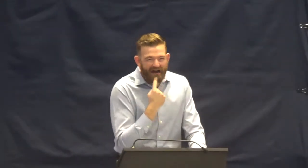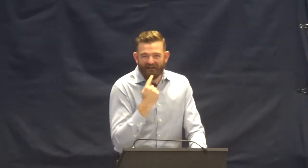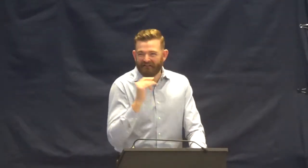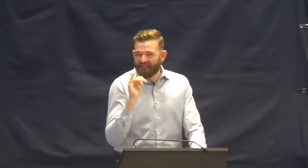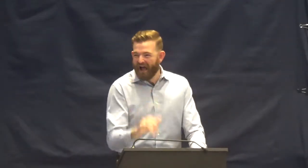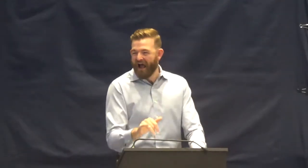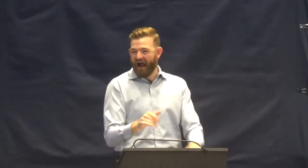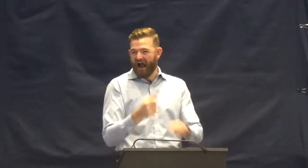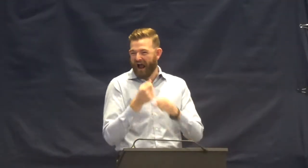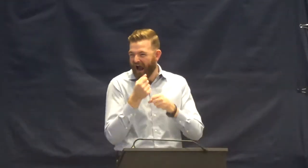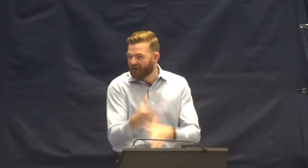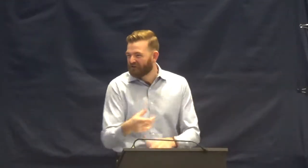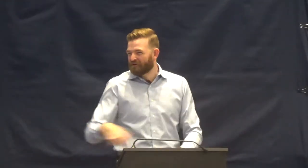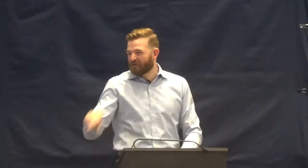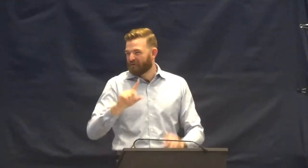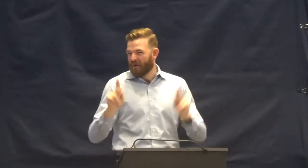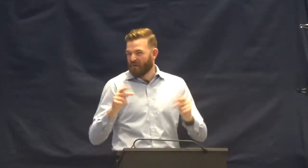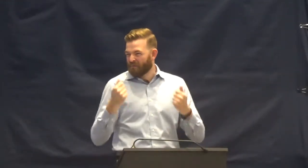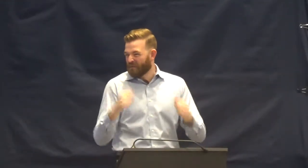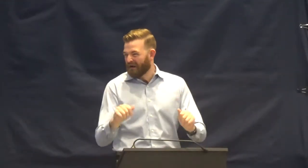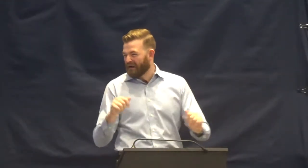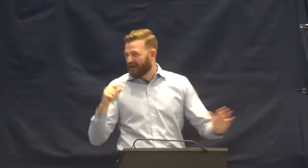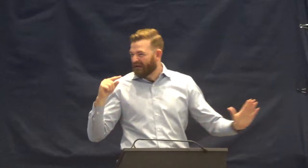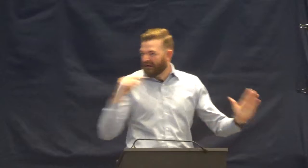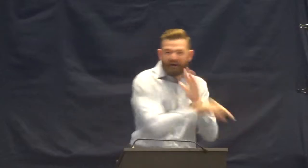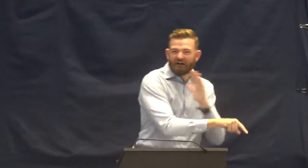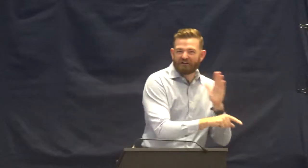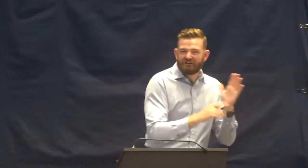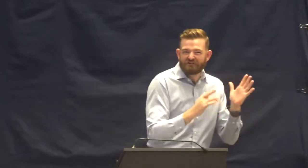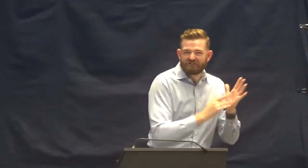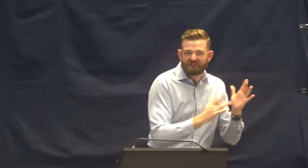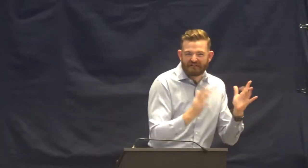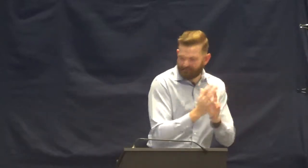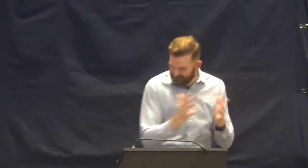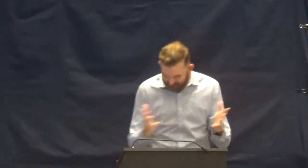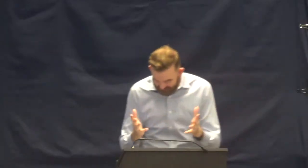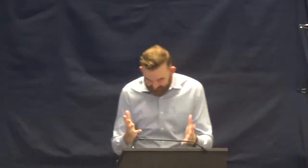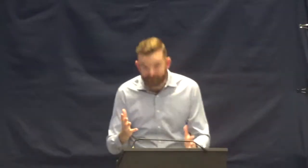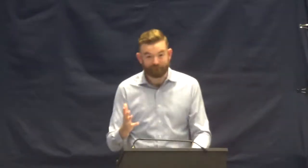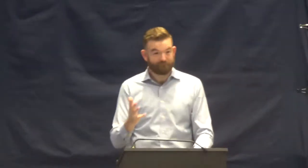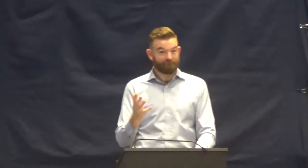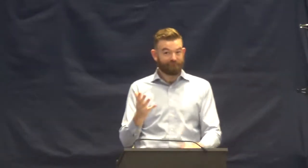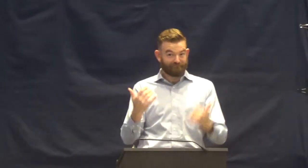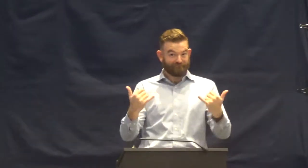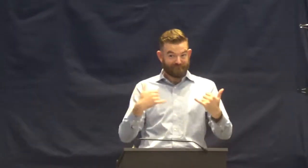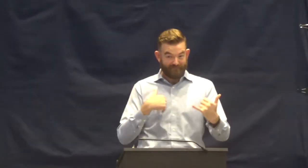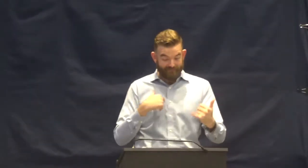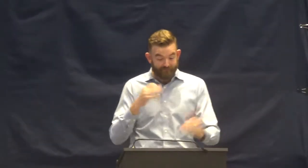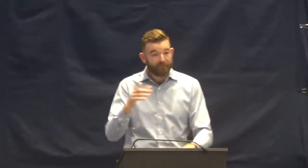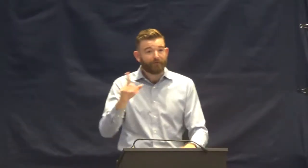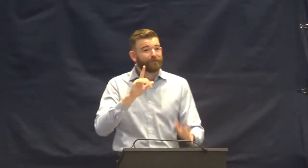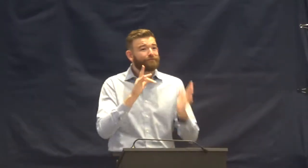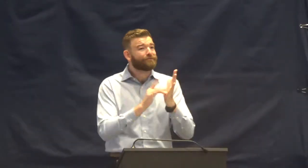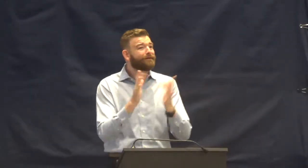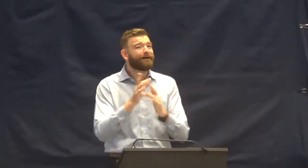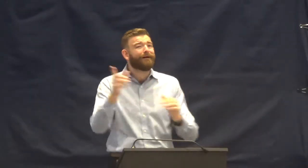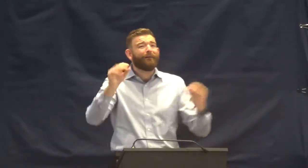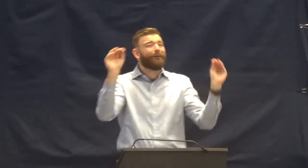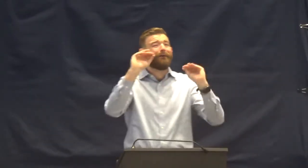cliff. So what did Jesus say that made all of those folks so angry that they wanted to murder him?